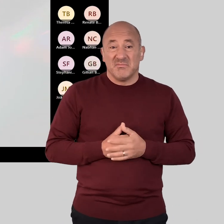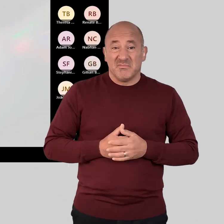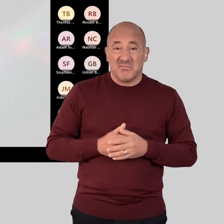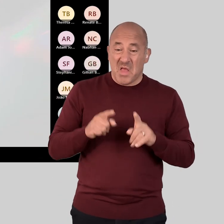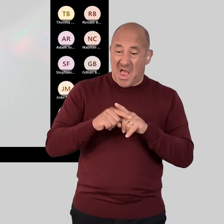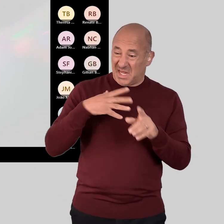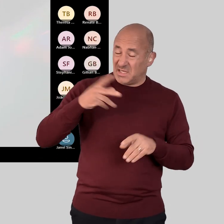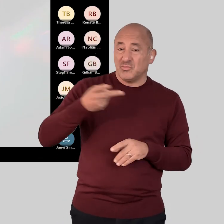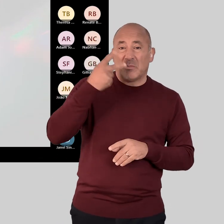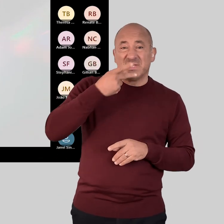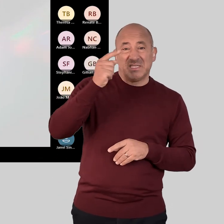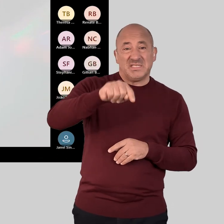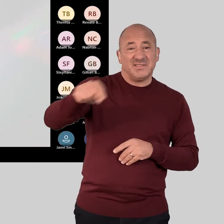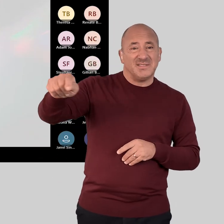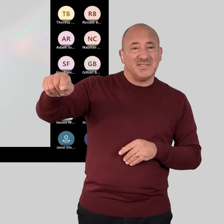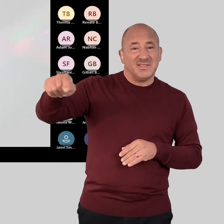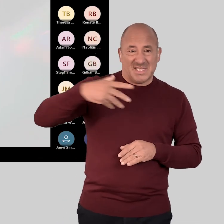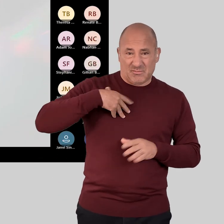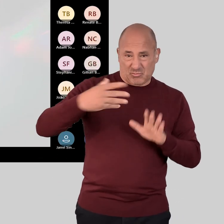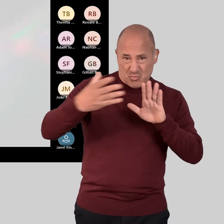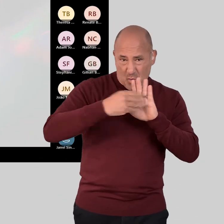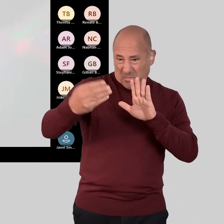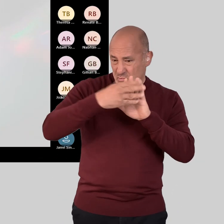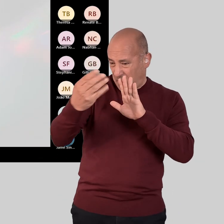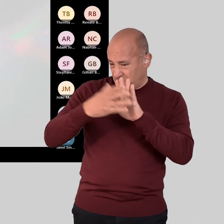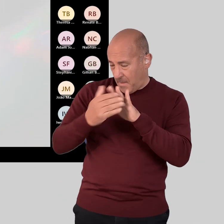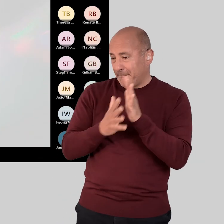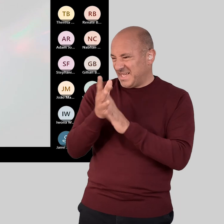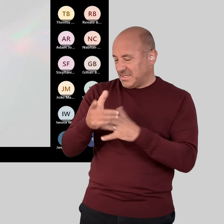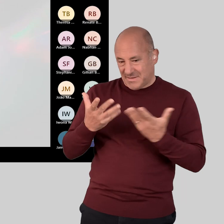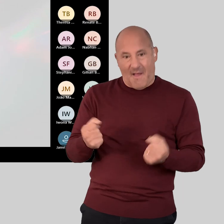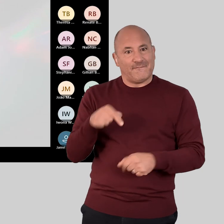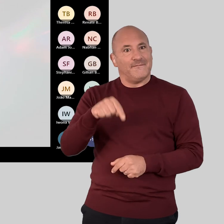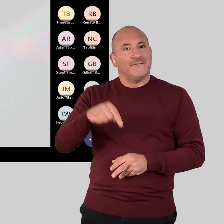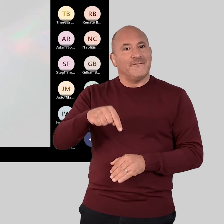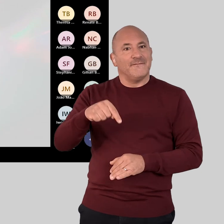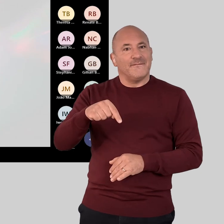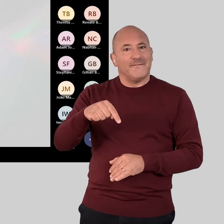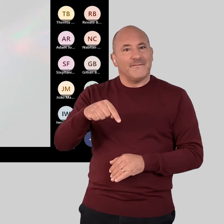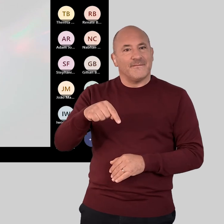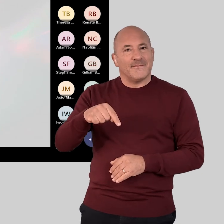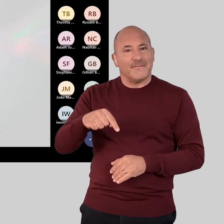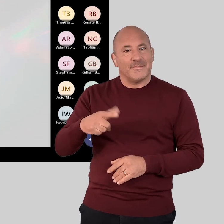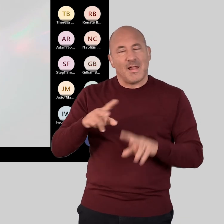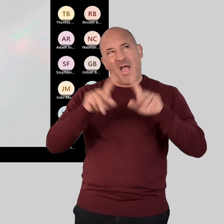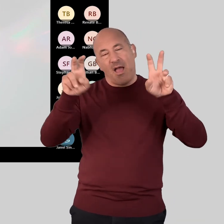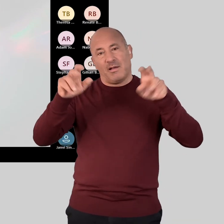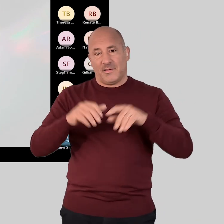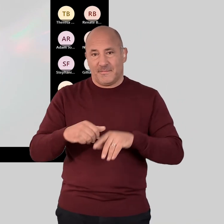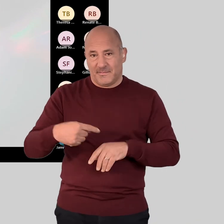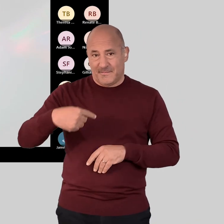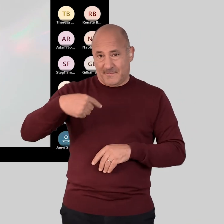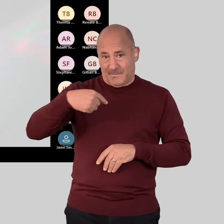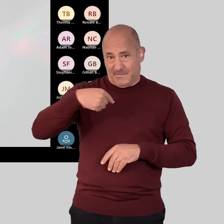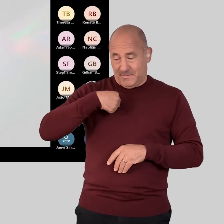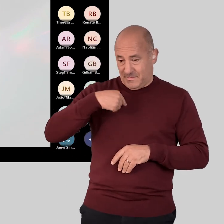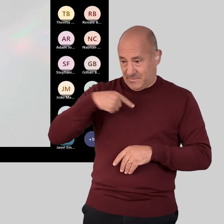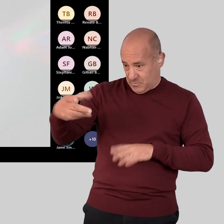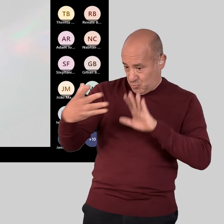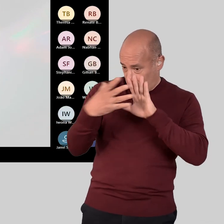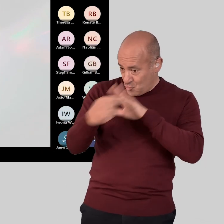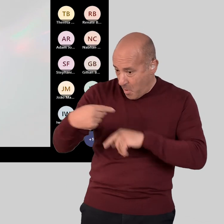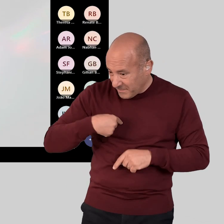these movements just for copying. Like it needs to be repeated. It needs to be copied by other people for it